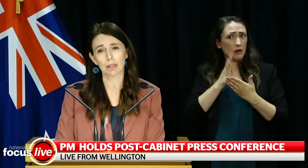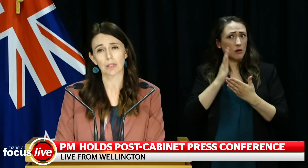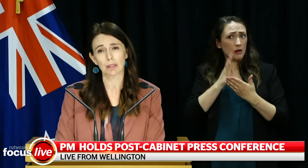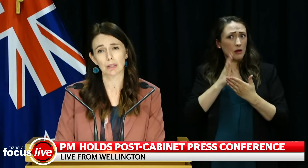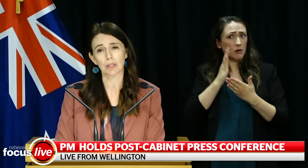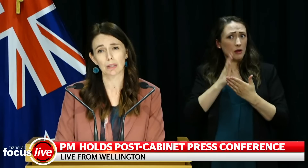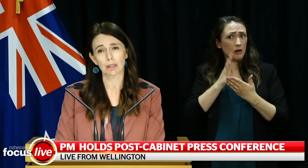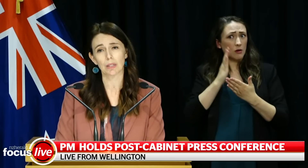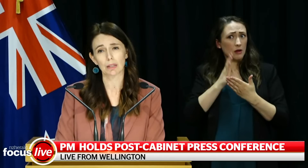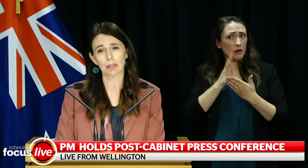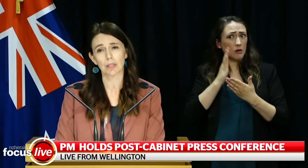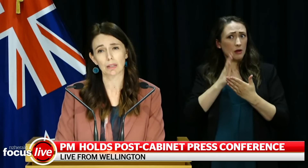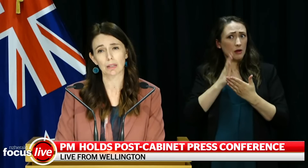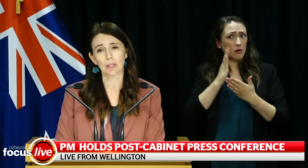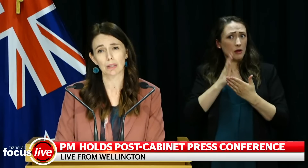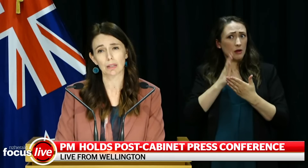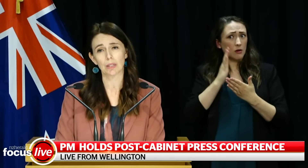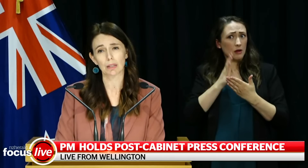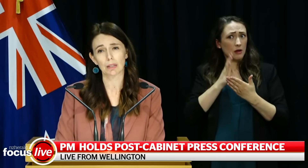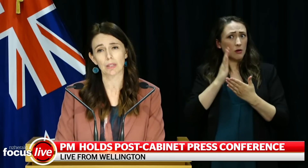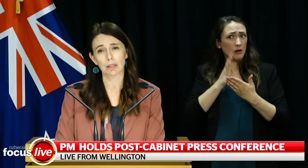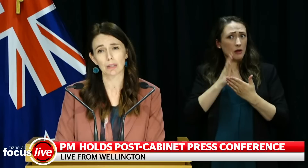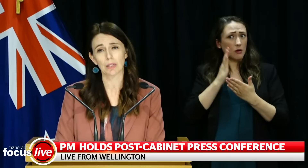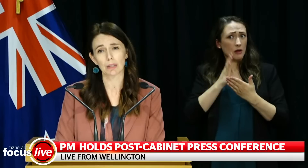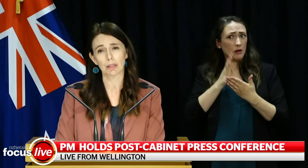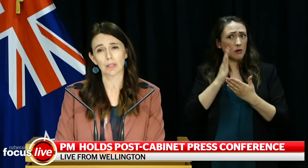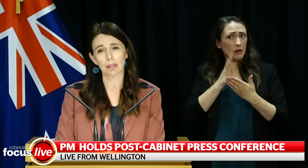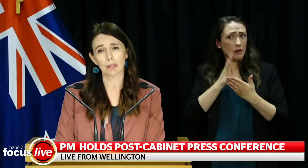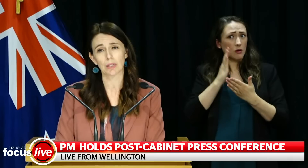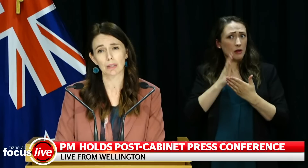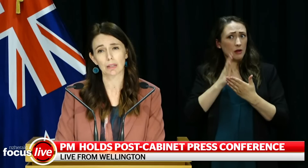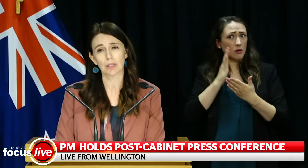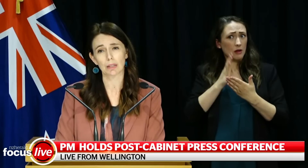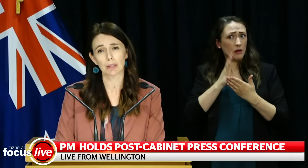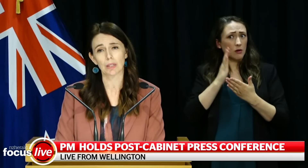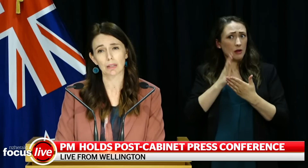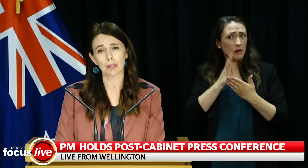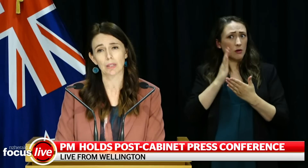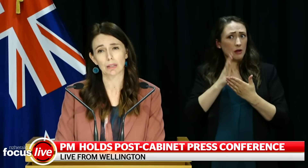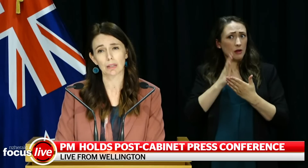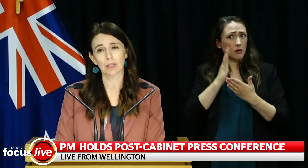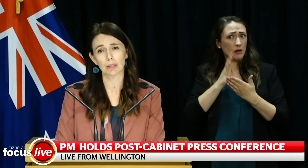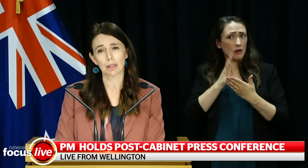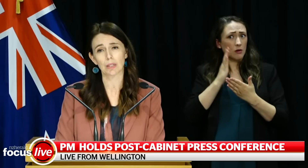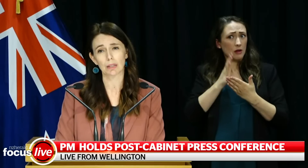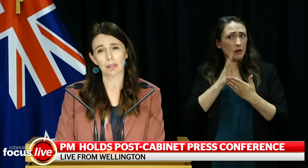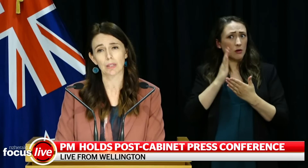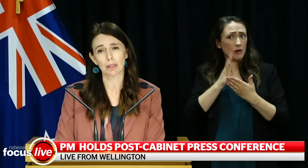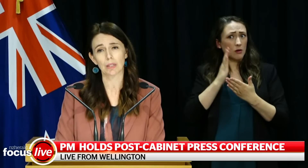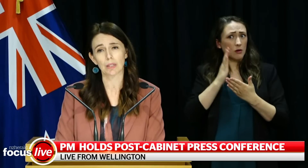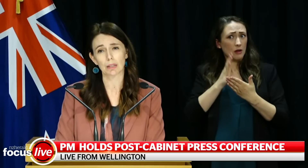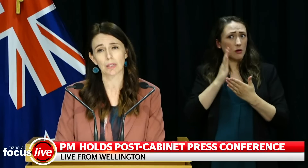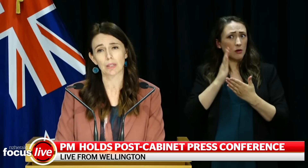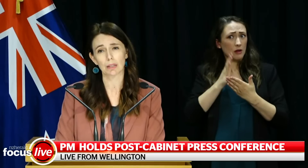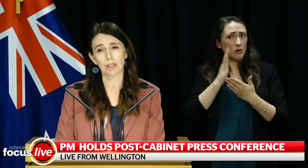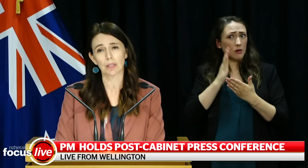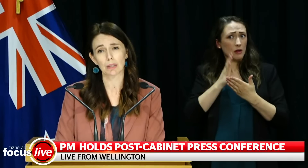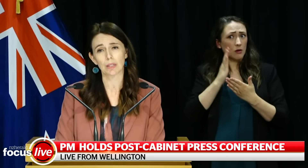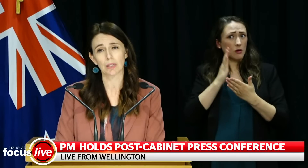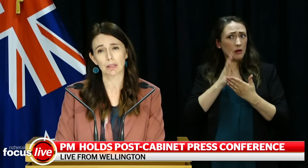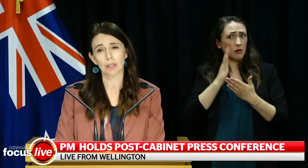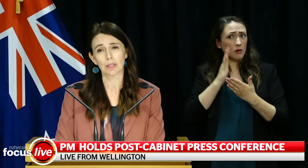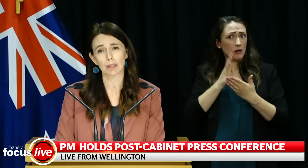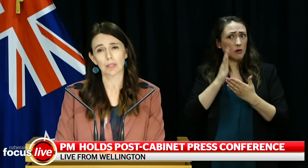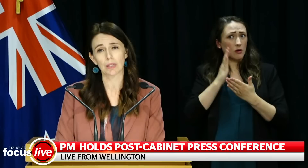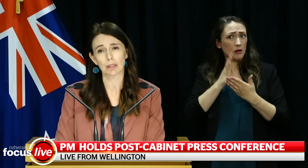GFC, we saw people disengage and the long-term problems that's created, for instance, for construction. But one thing that